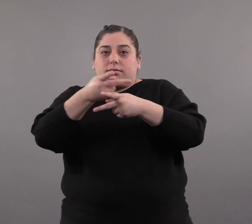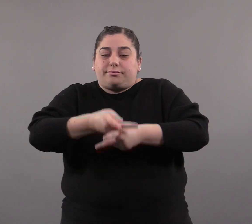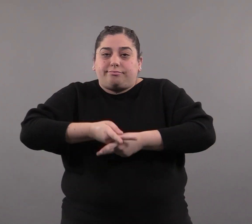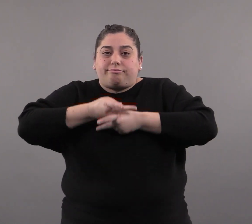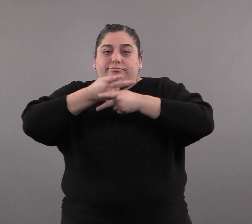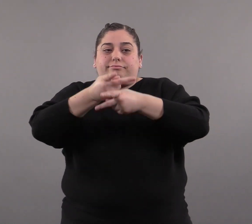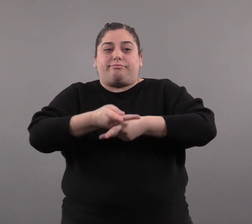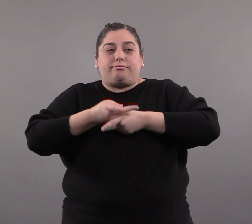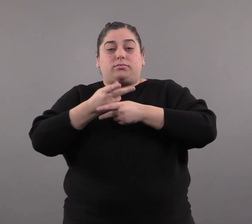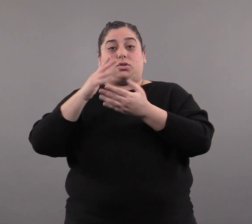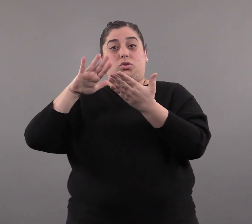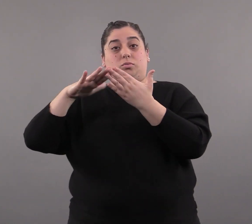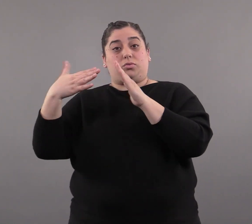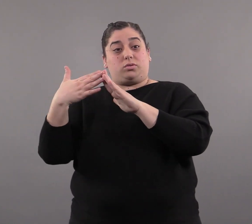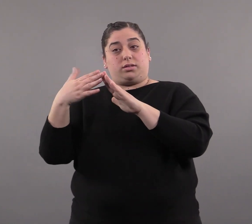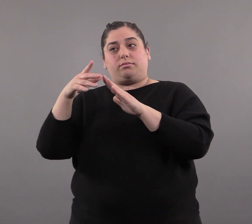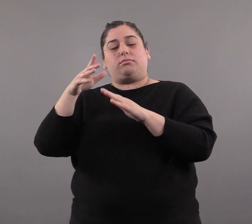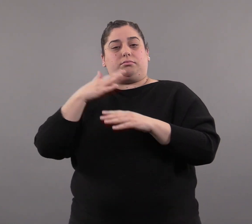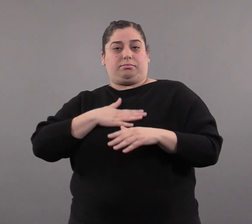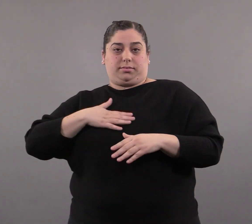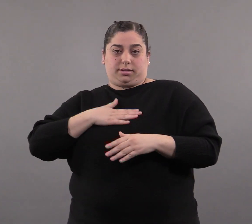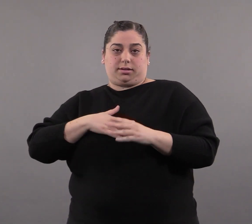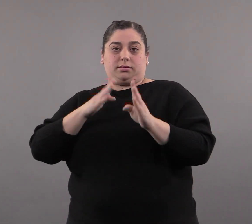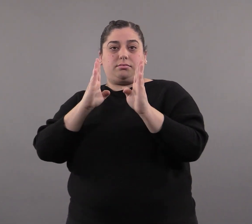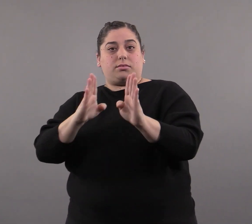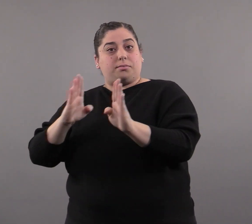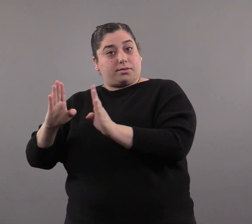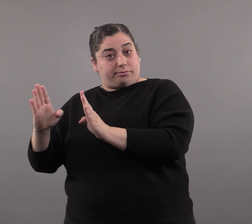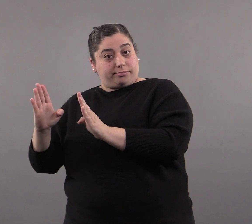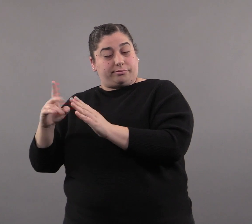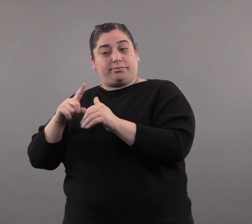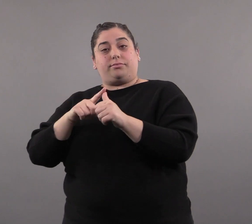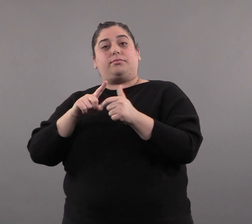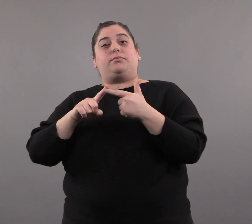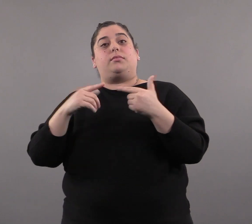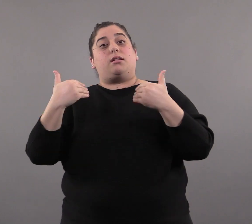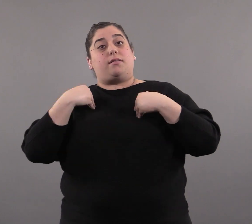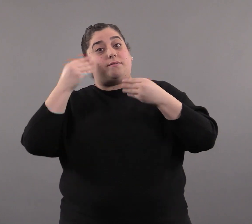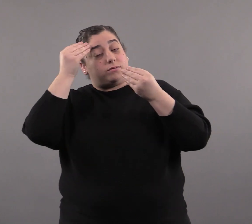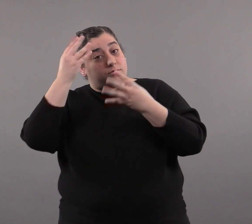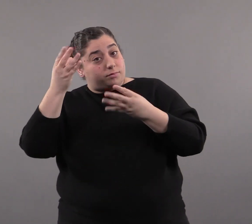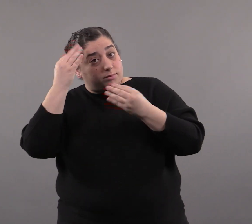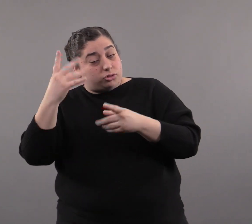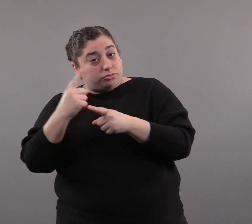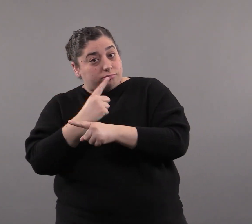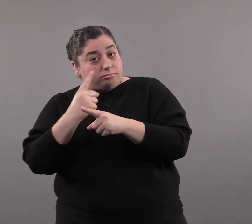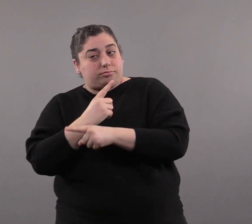being prepared, being informed, and being judicious, and being educated,